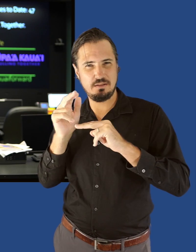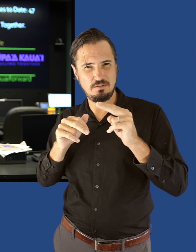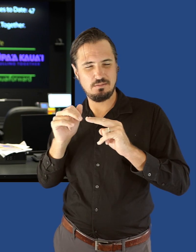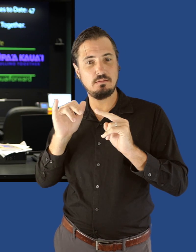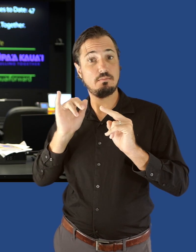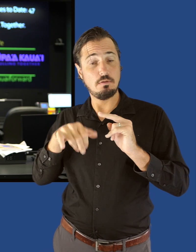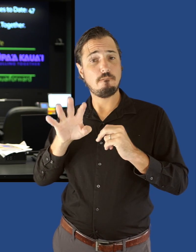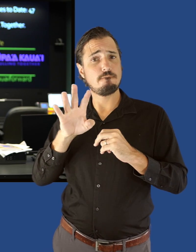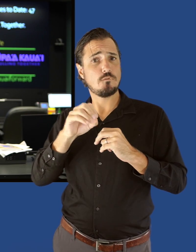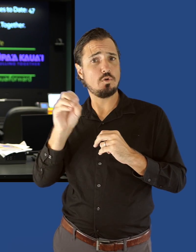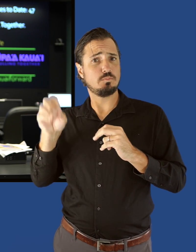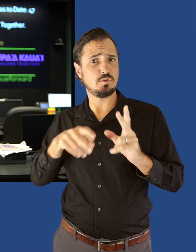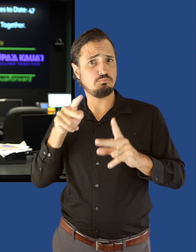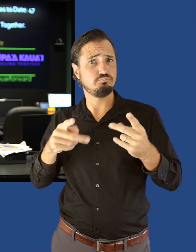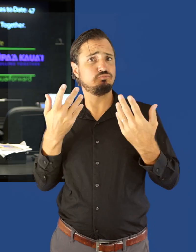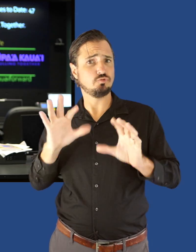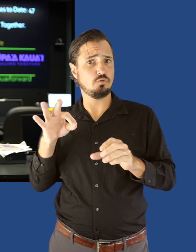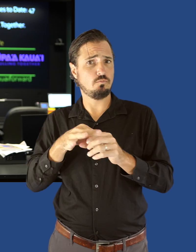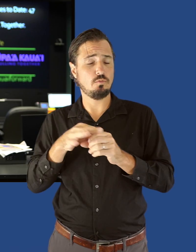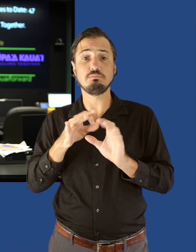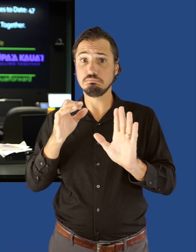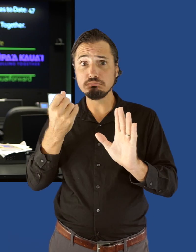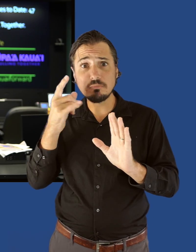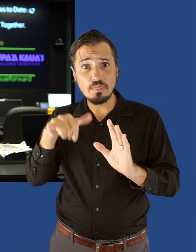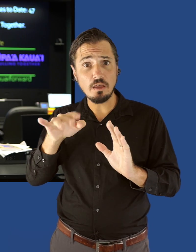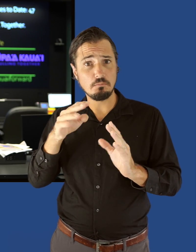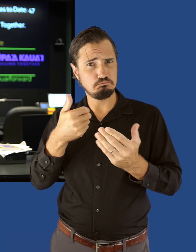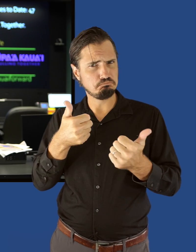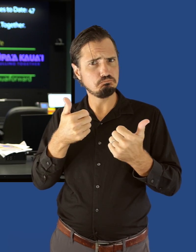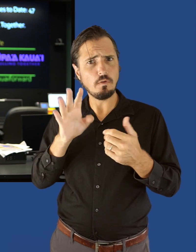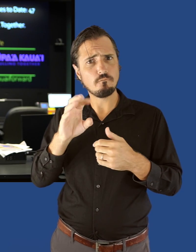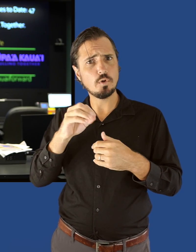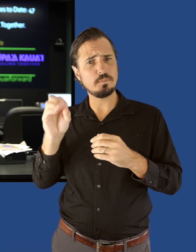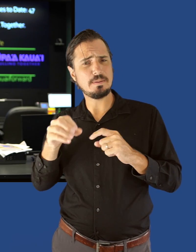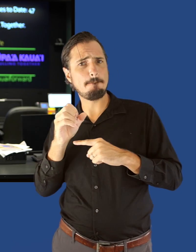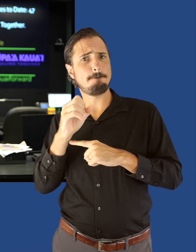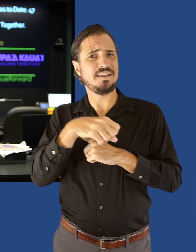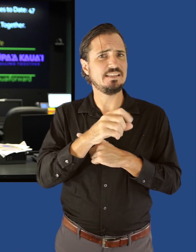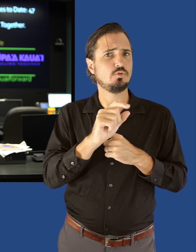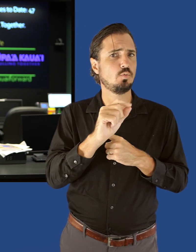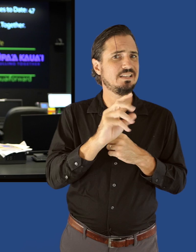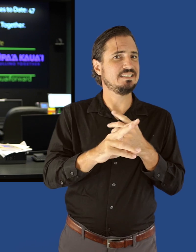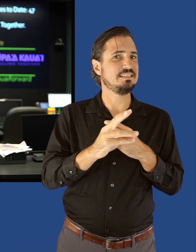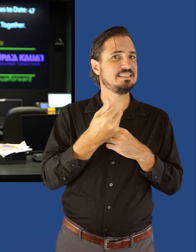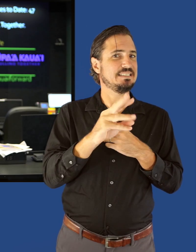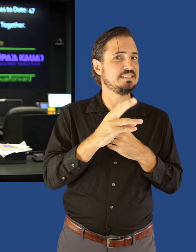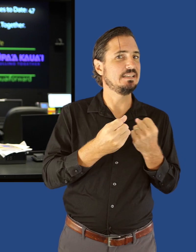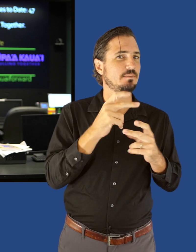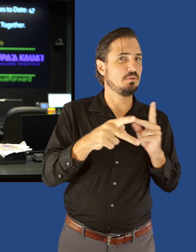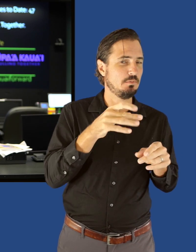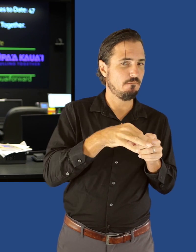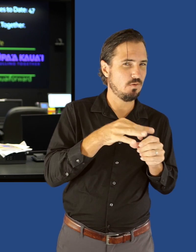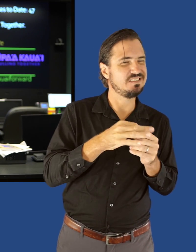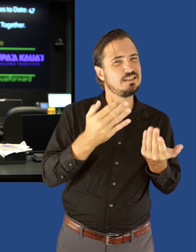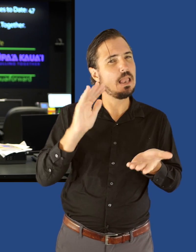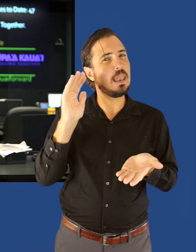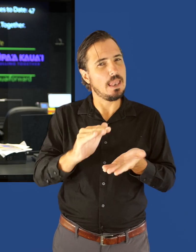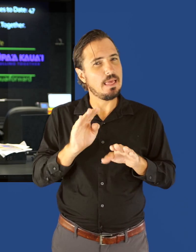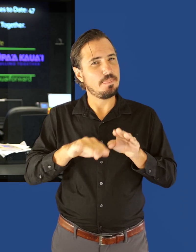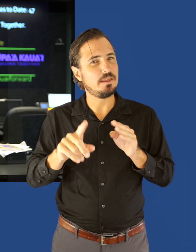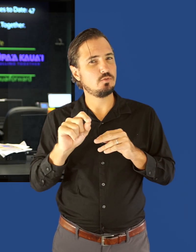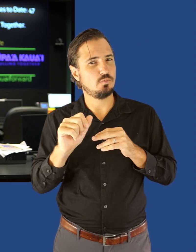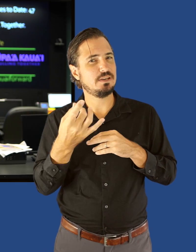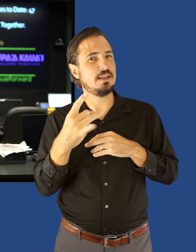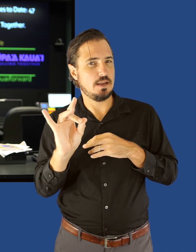a 40% turnout, which is already more than the primary turnout of 2016, but less than the